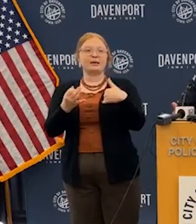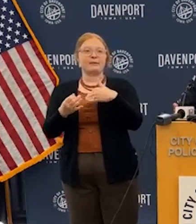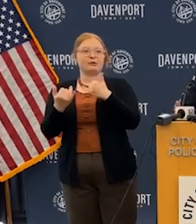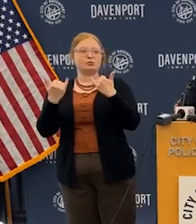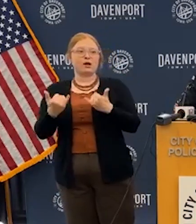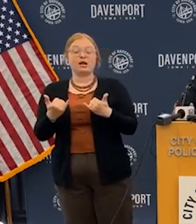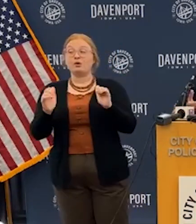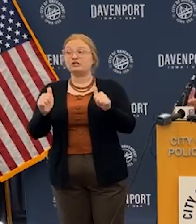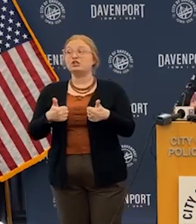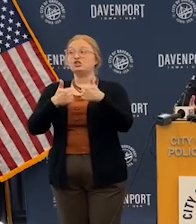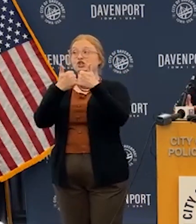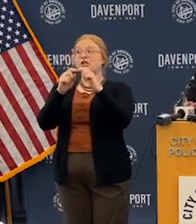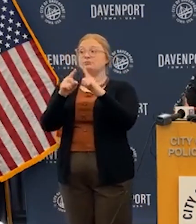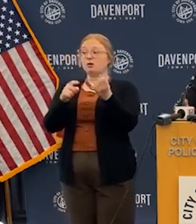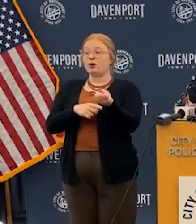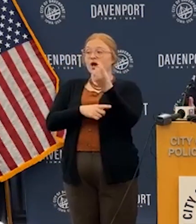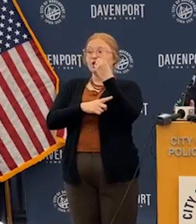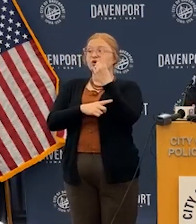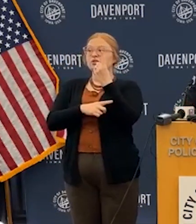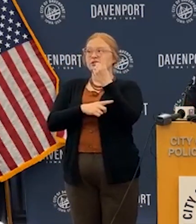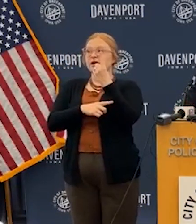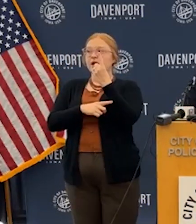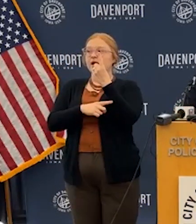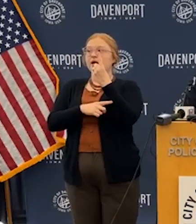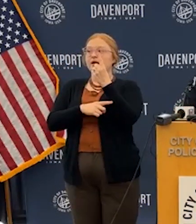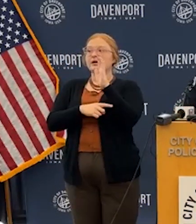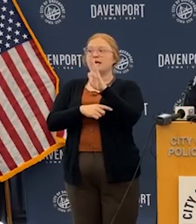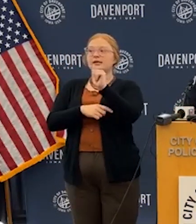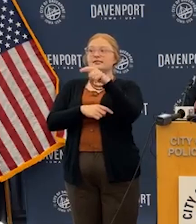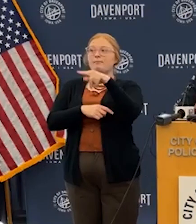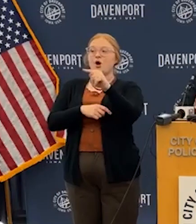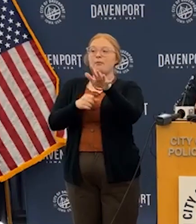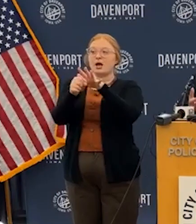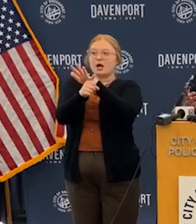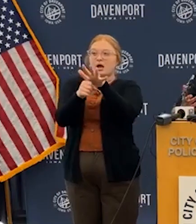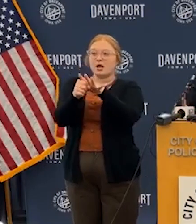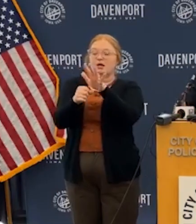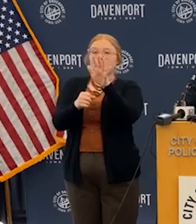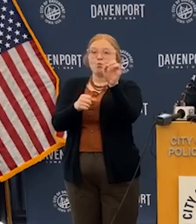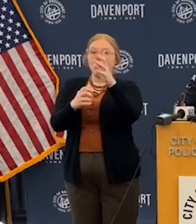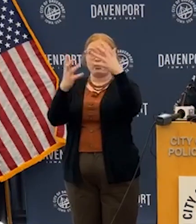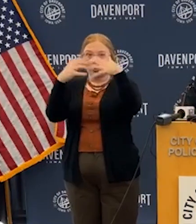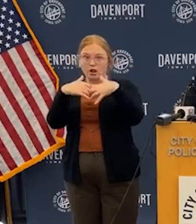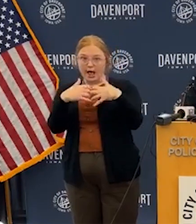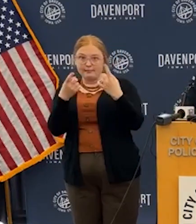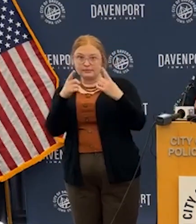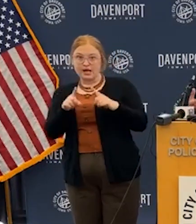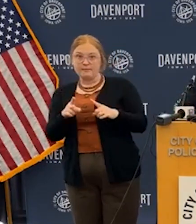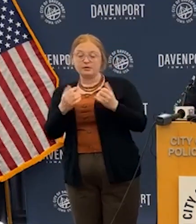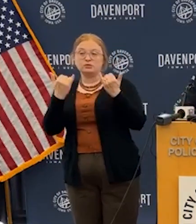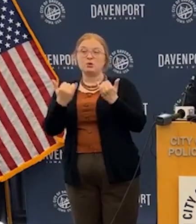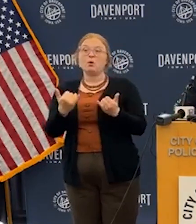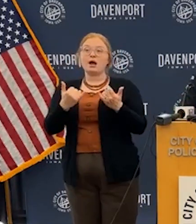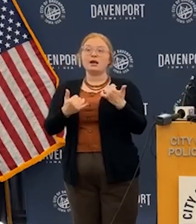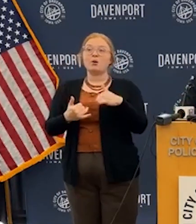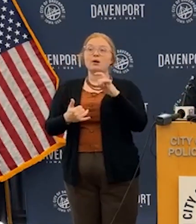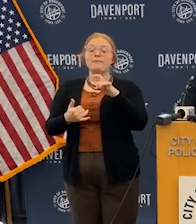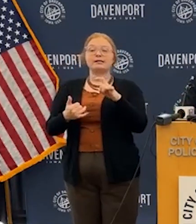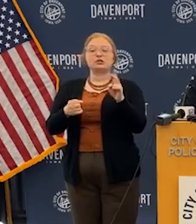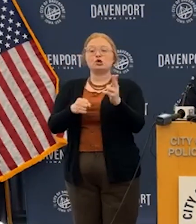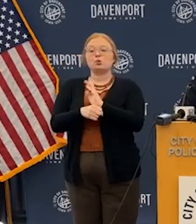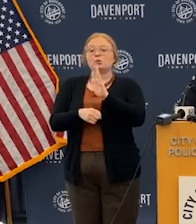understand that that is where his apartment is. Right now, you know, we have to go with the information that we have. As far as that